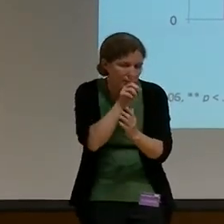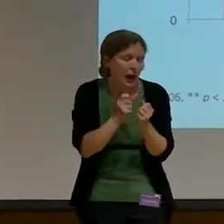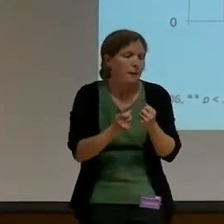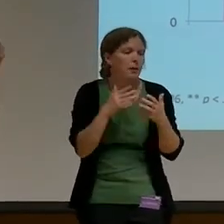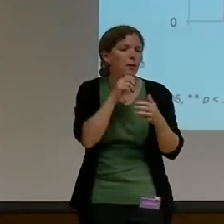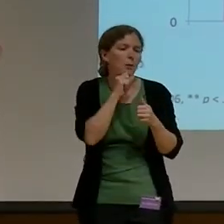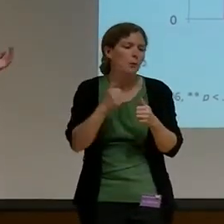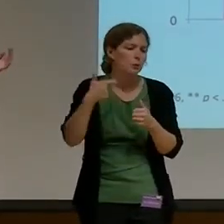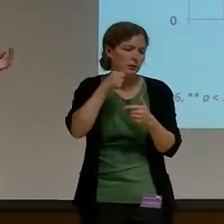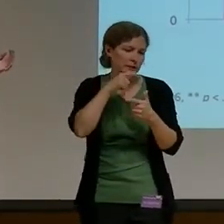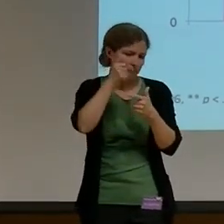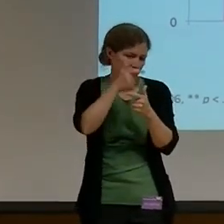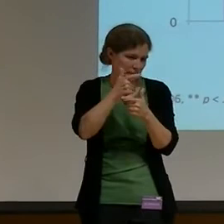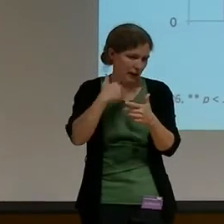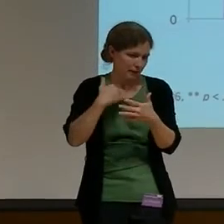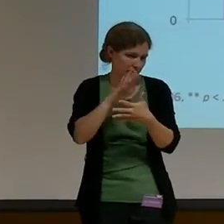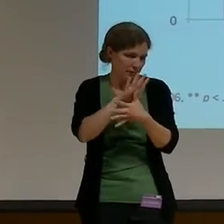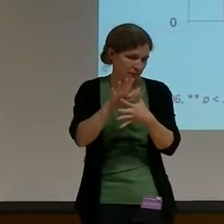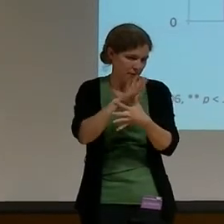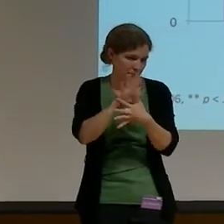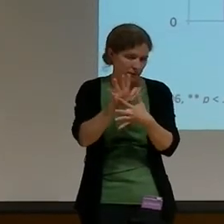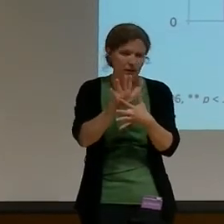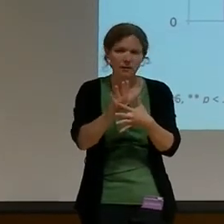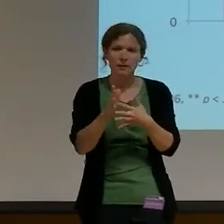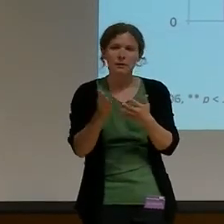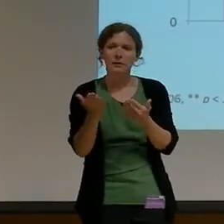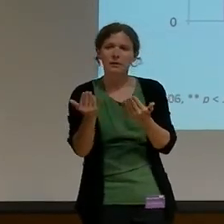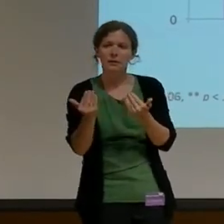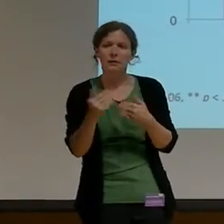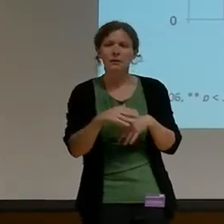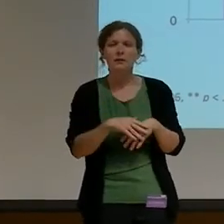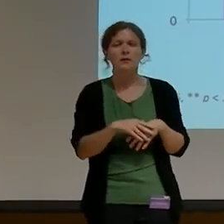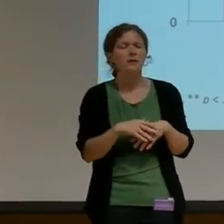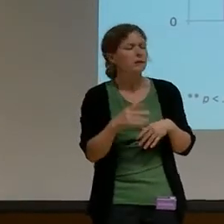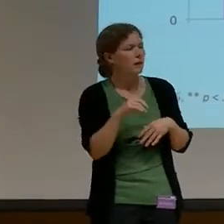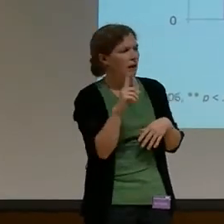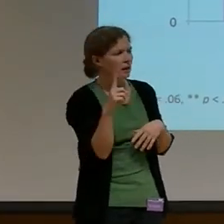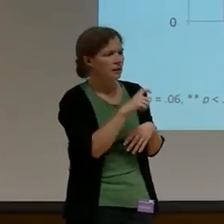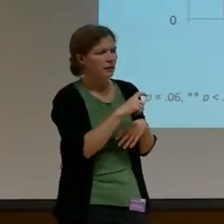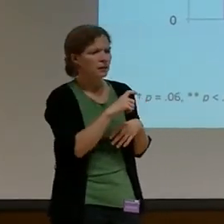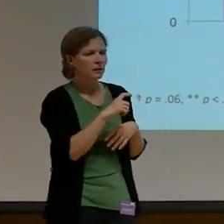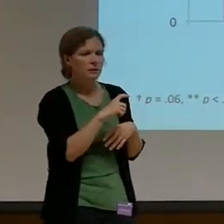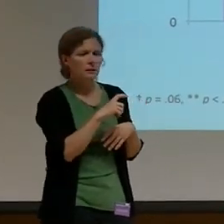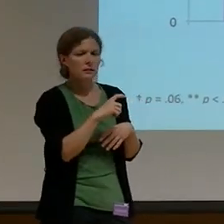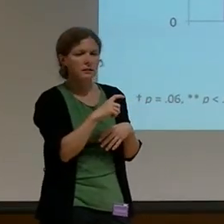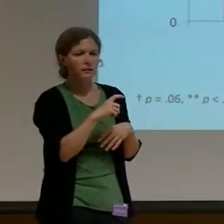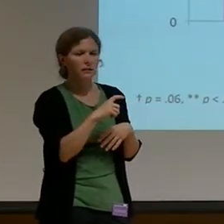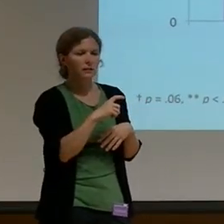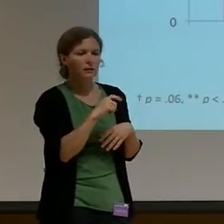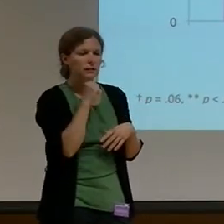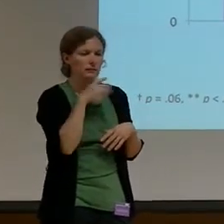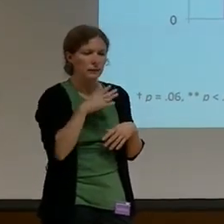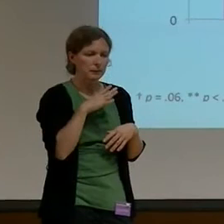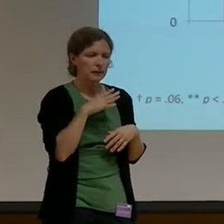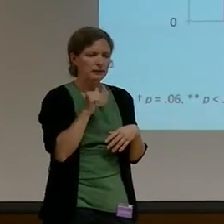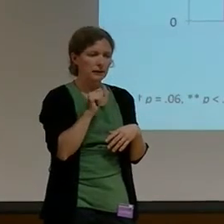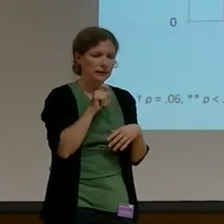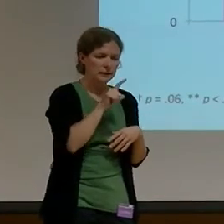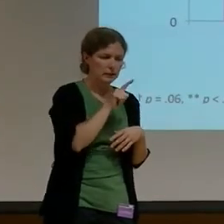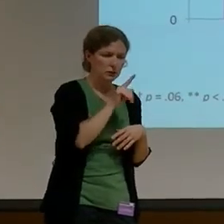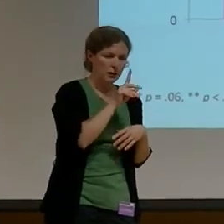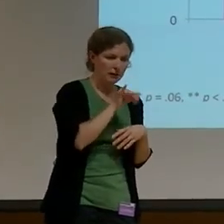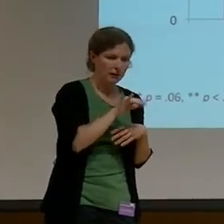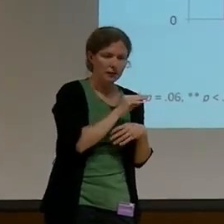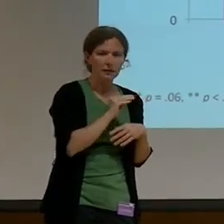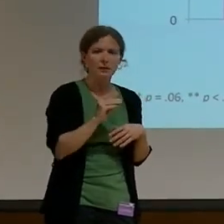many older siblings. Yeah. Sorry, go ahead. Is there a correlation between genders of females and asexuality and stuff